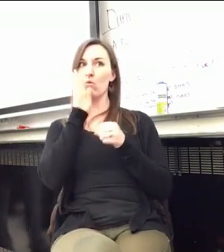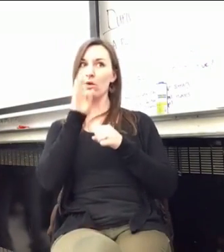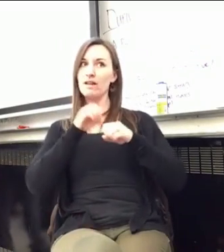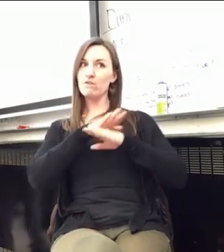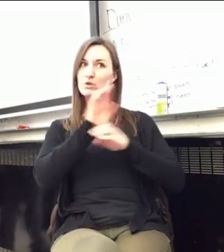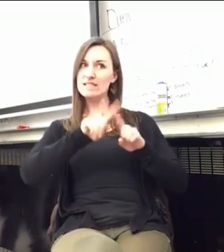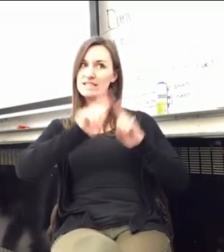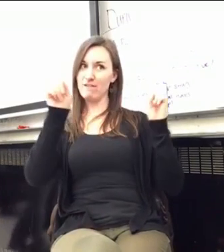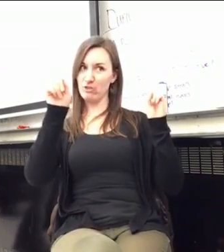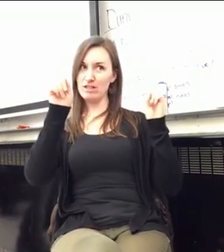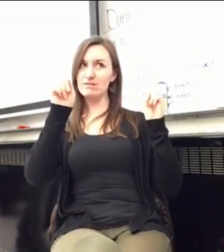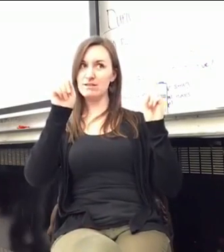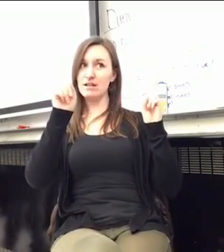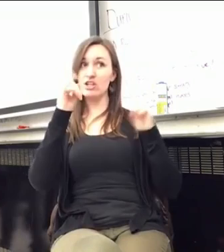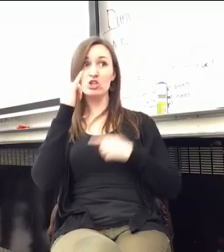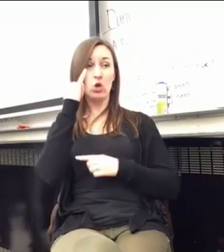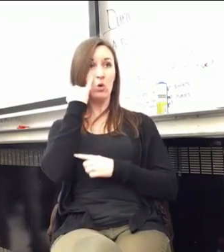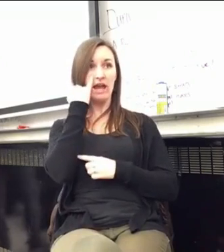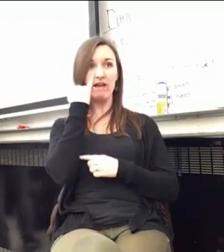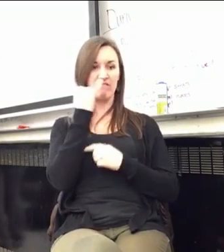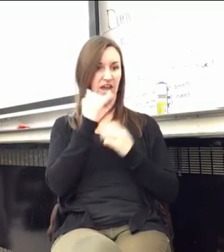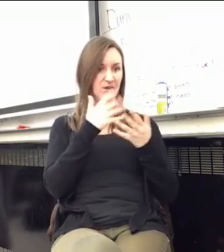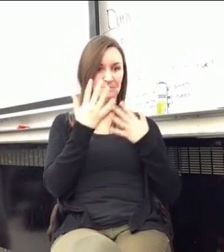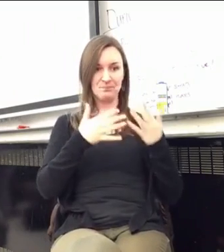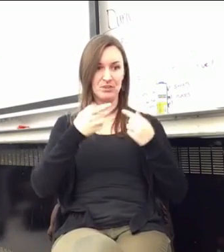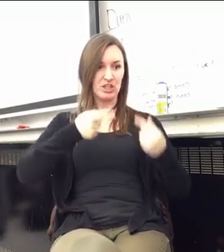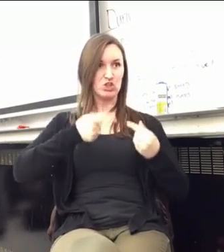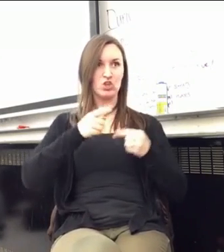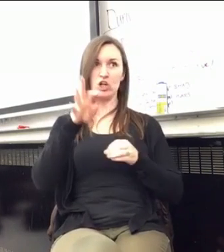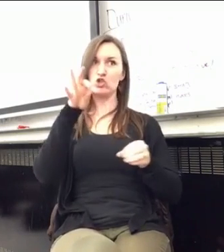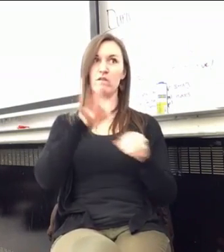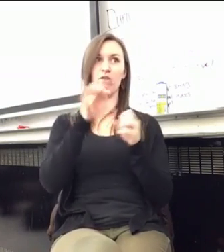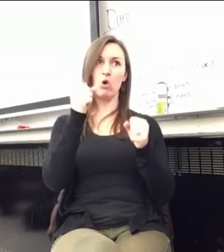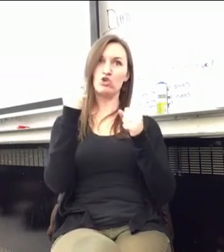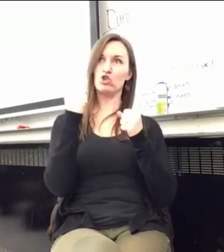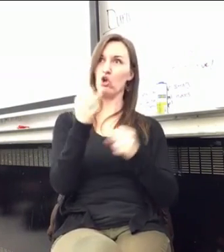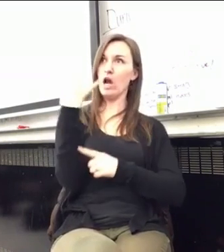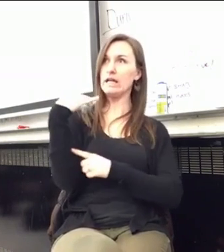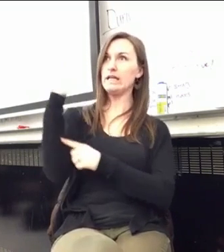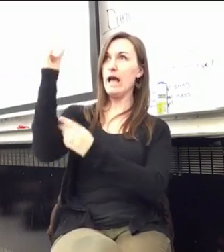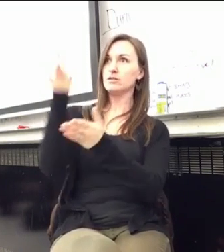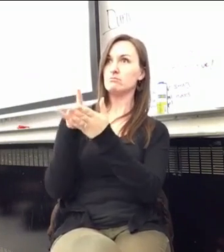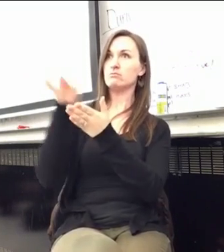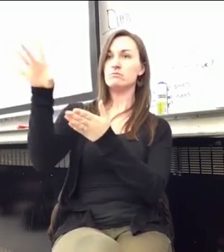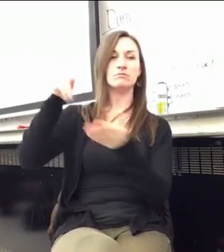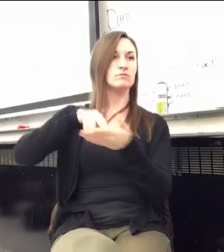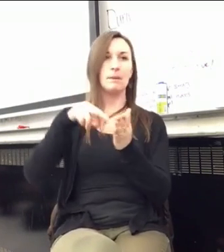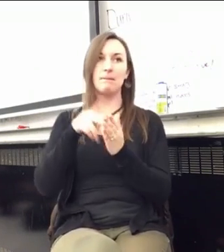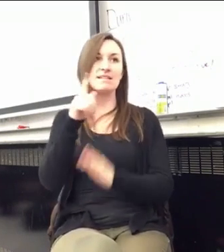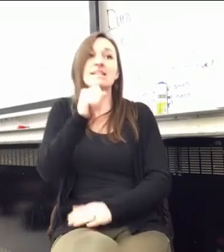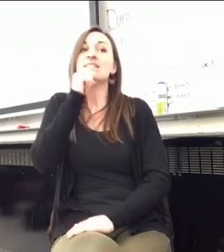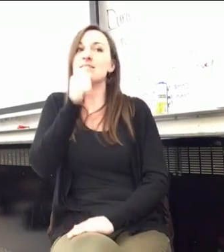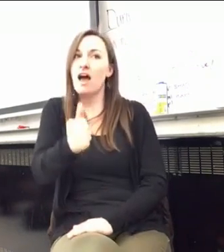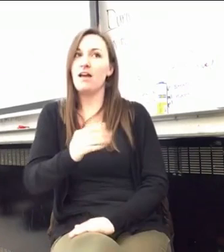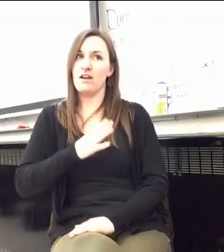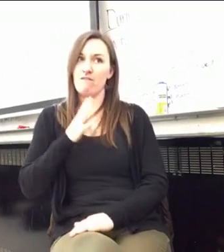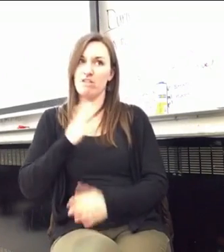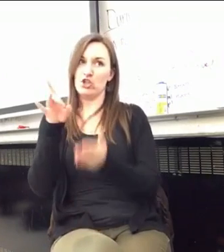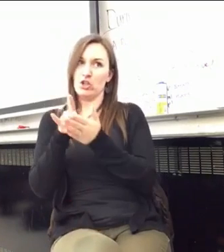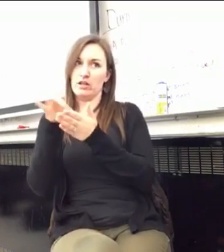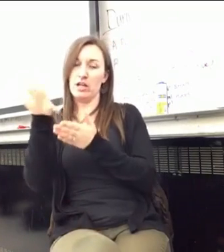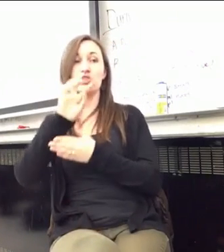and he is not kicked out of office. Make sure you highlight that very last bullet to make sure you know that it